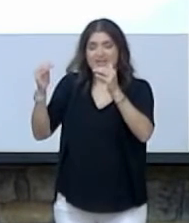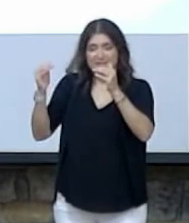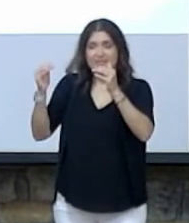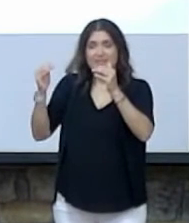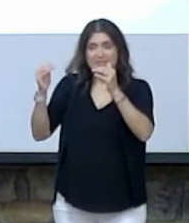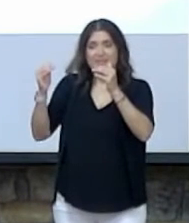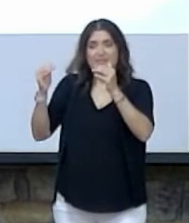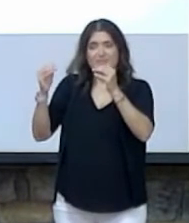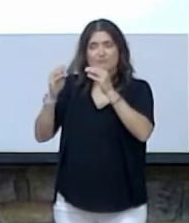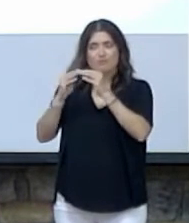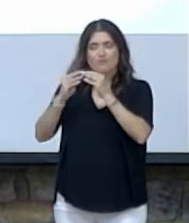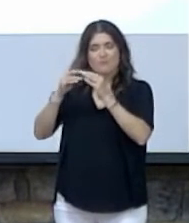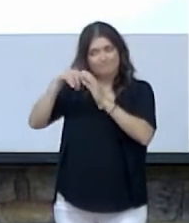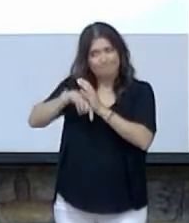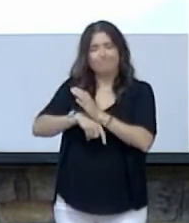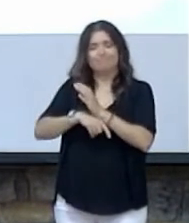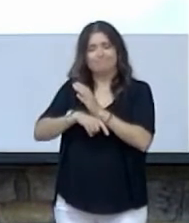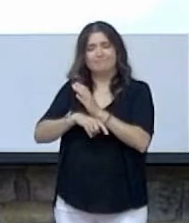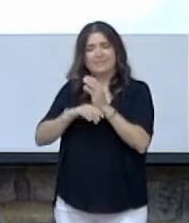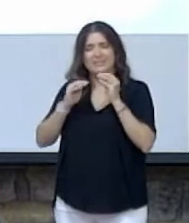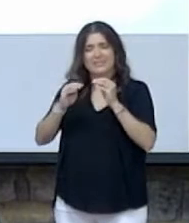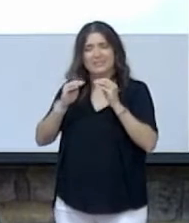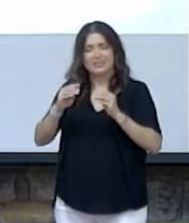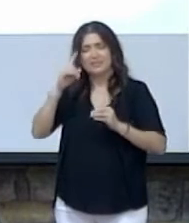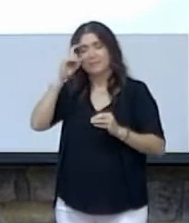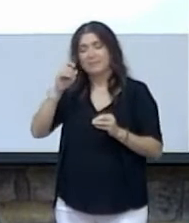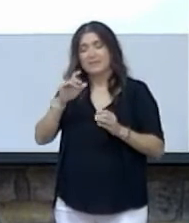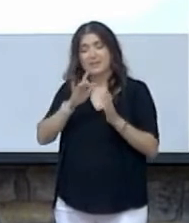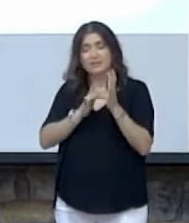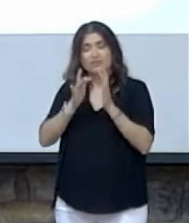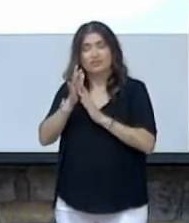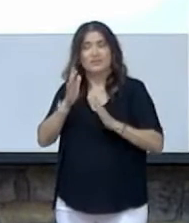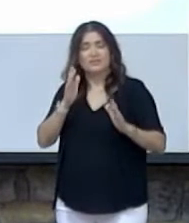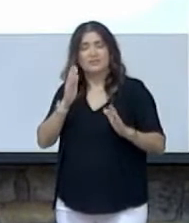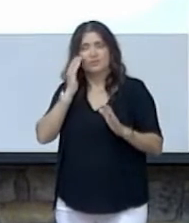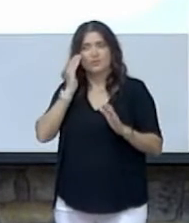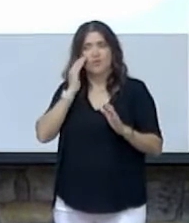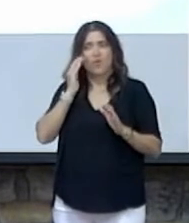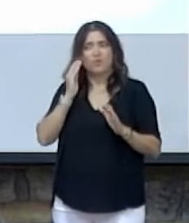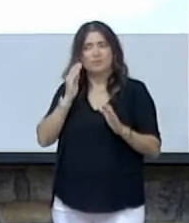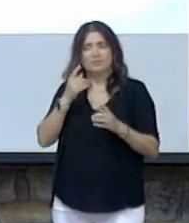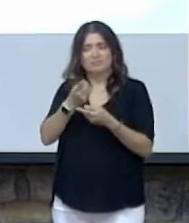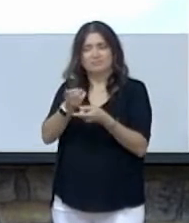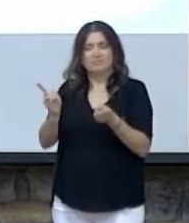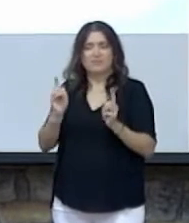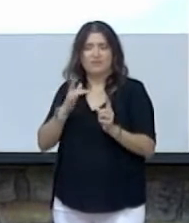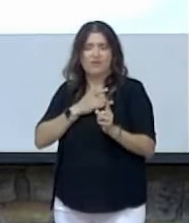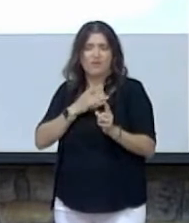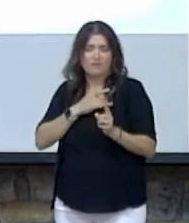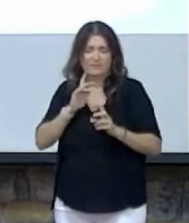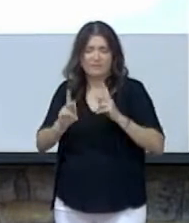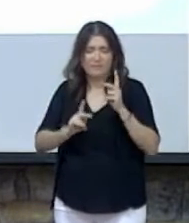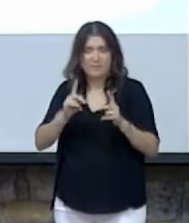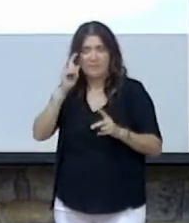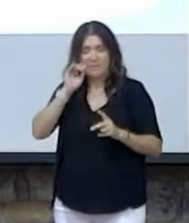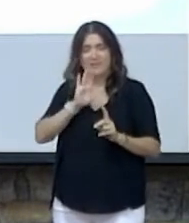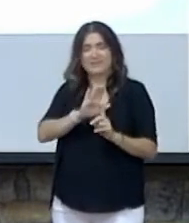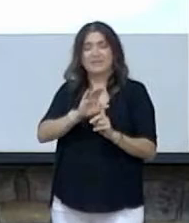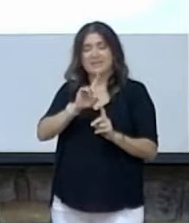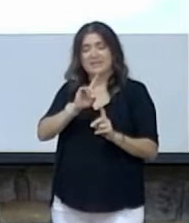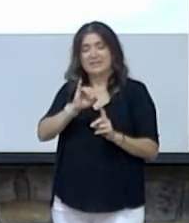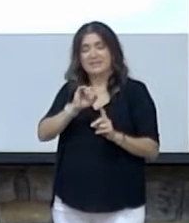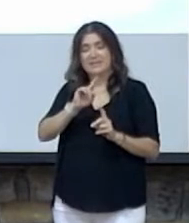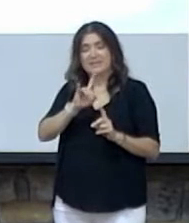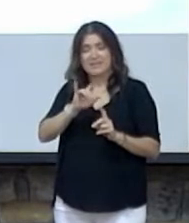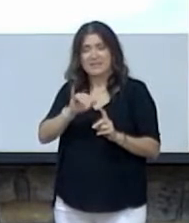see, Jesus, being deity, knows the hearts of the people. And so Jesus knows that now there are those that are starting to